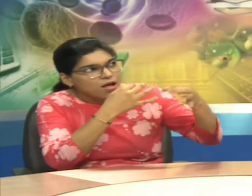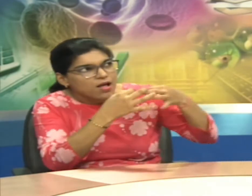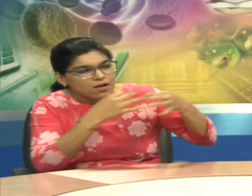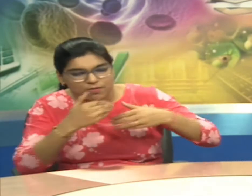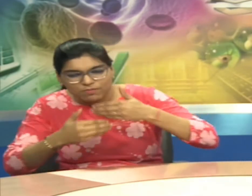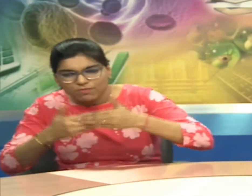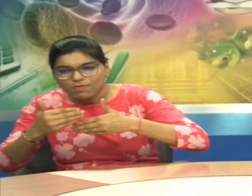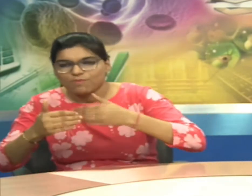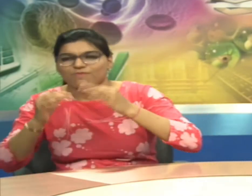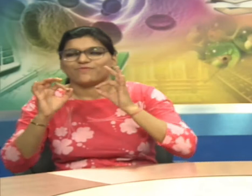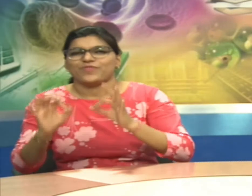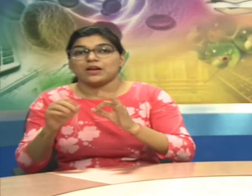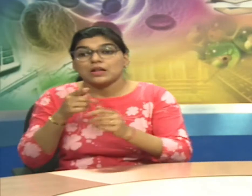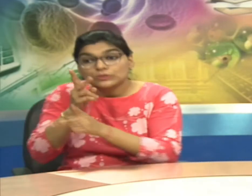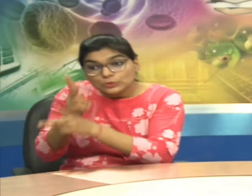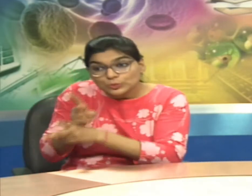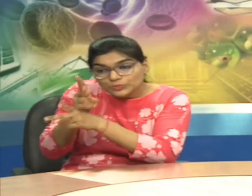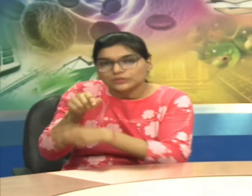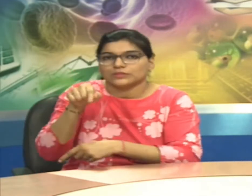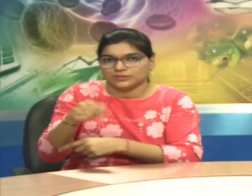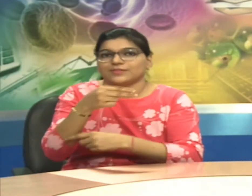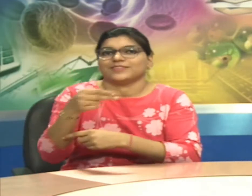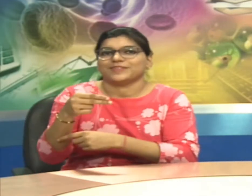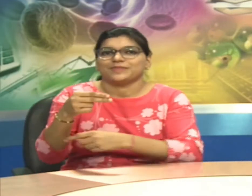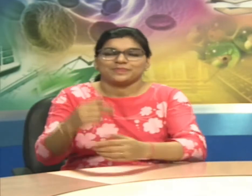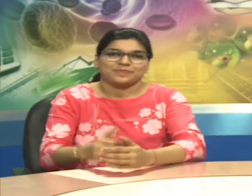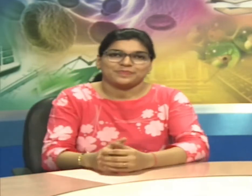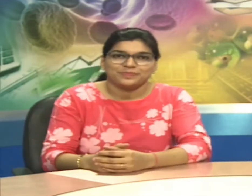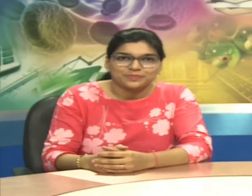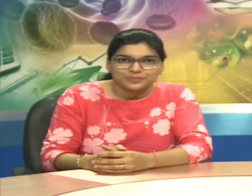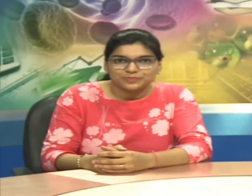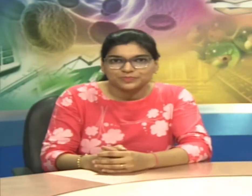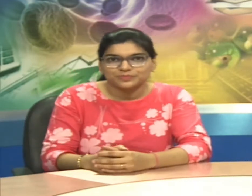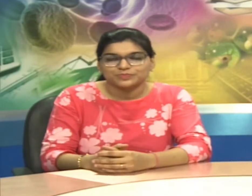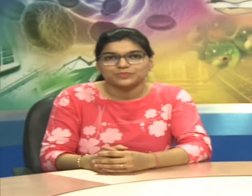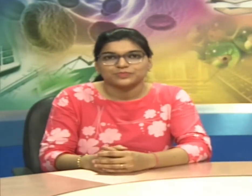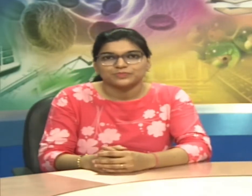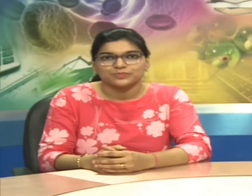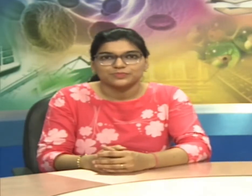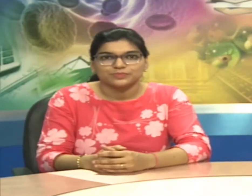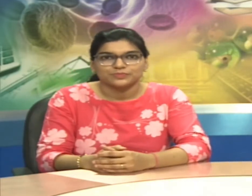followed or joined anything, you will not get notified by the different kinds of new things coming up.